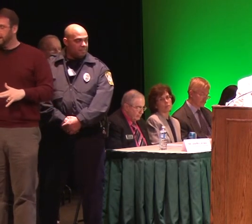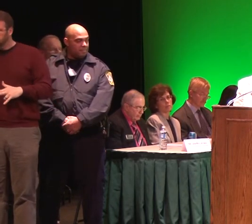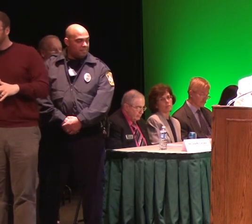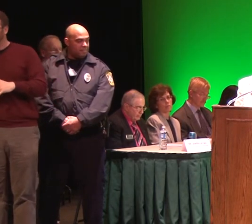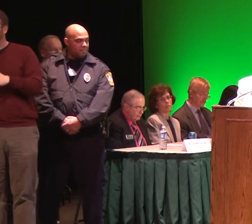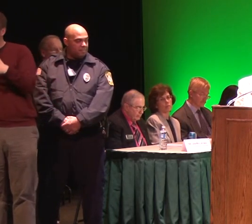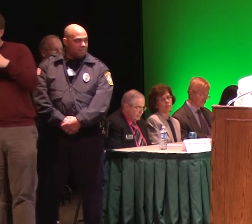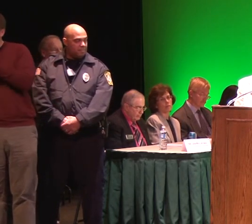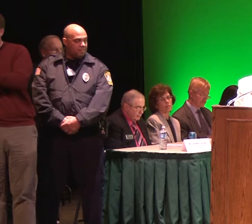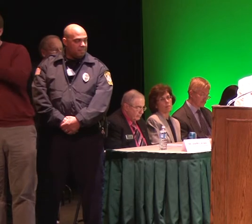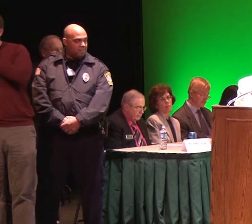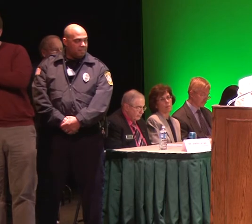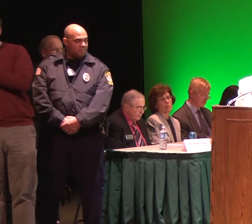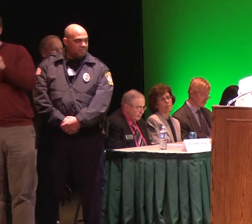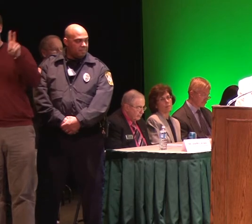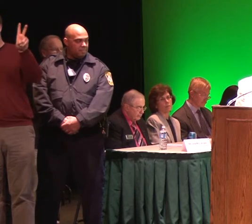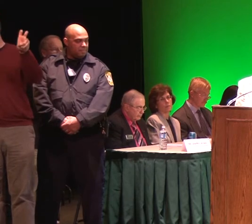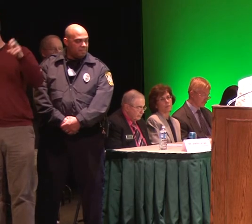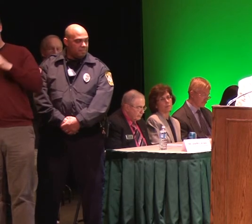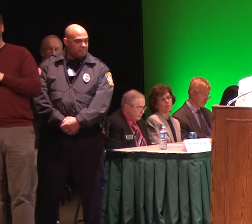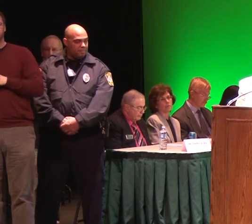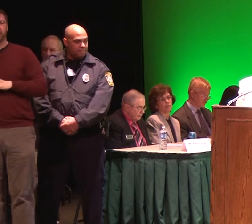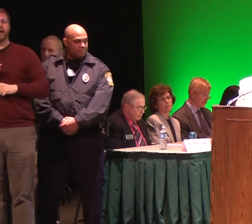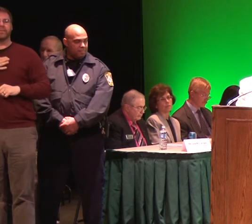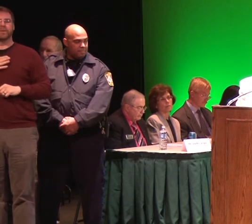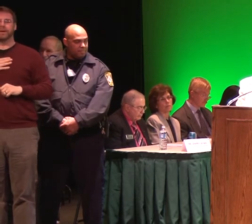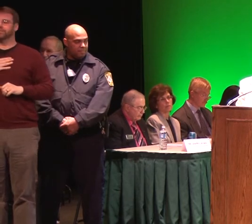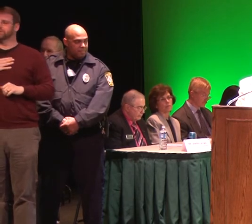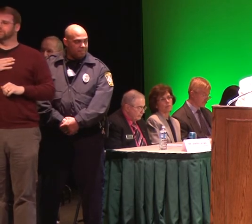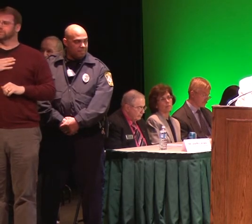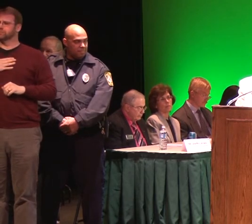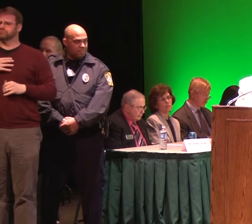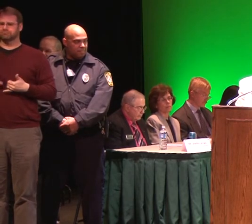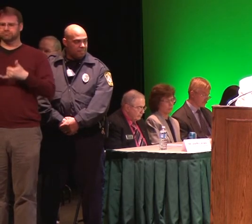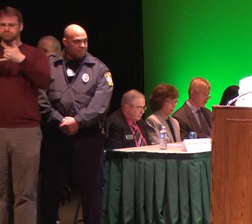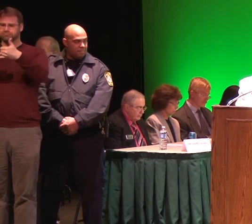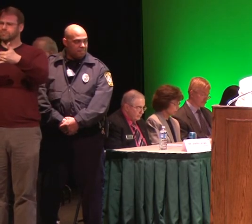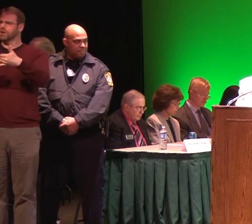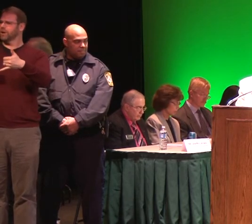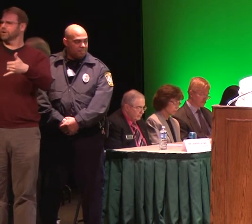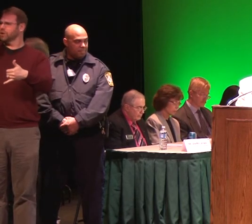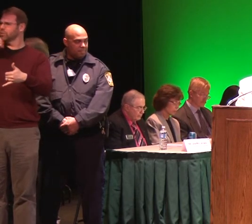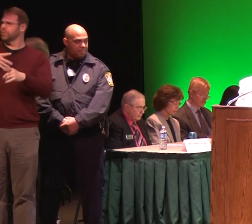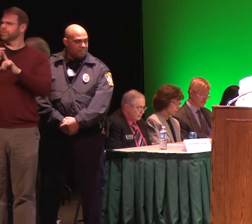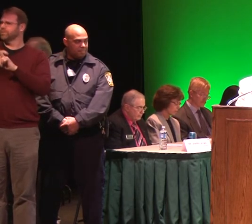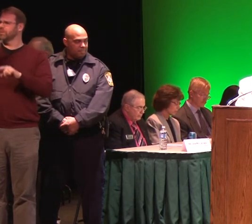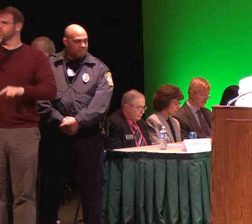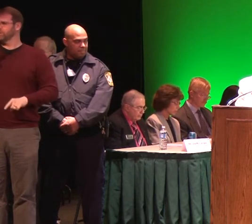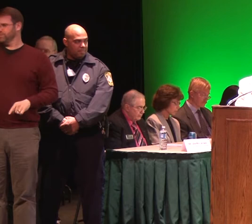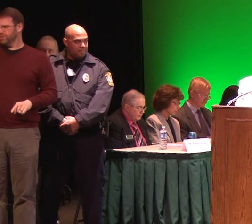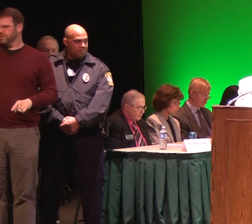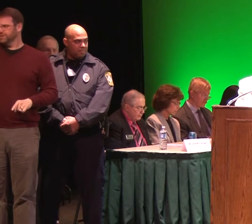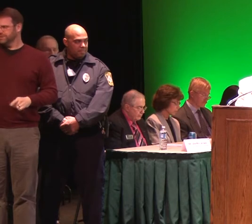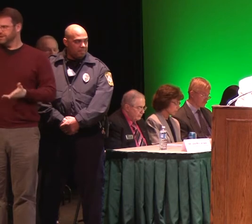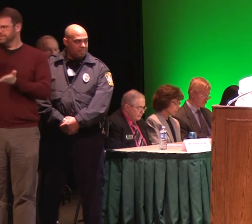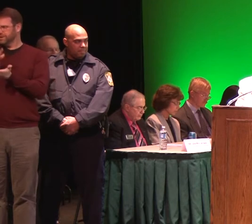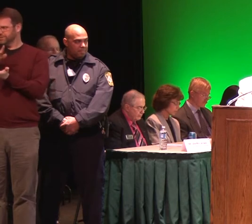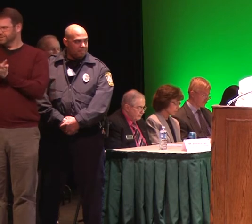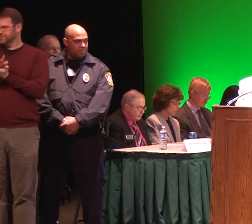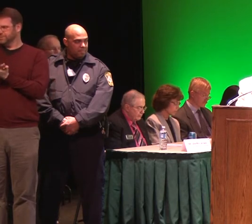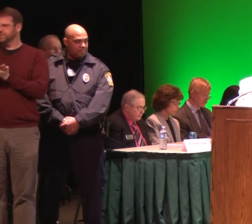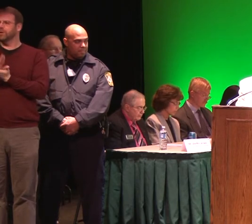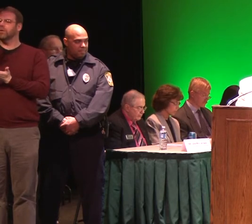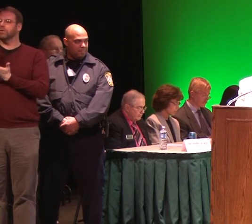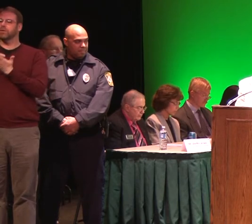in Science, I'm proud and happy to present to a young lady from Westport Middle School for the project